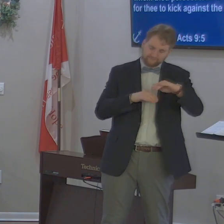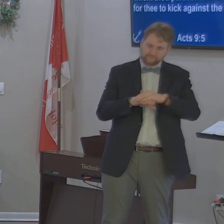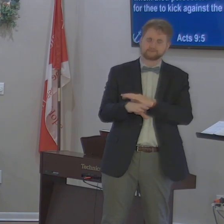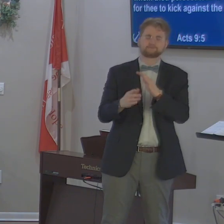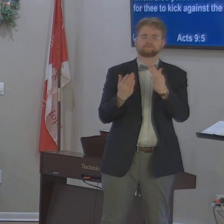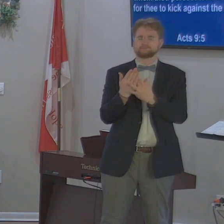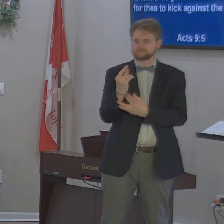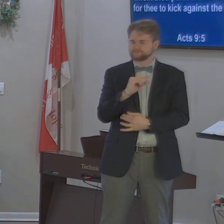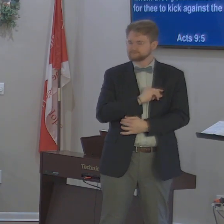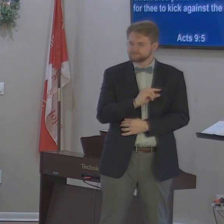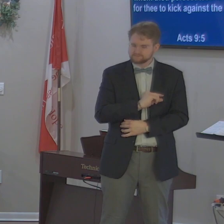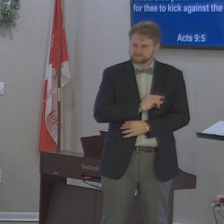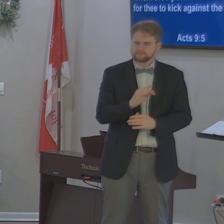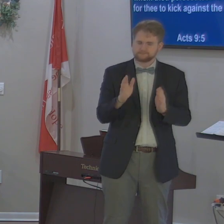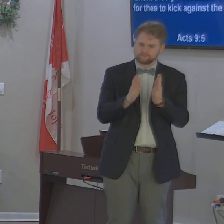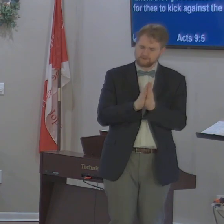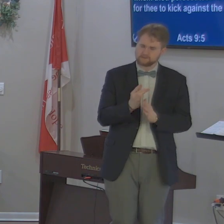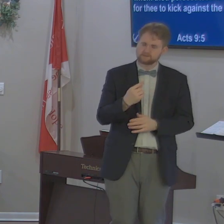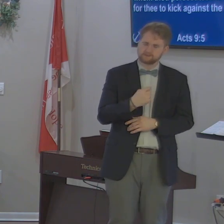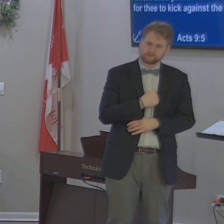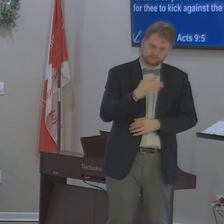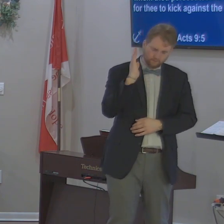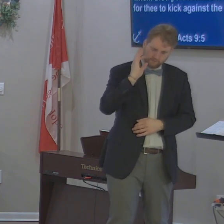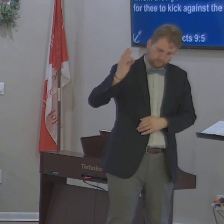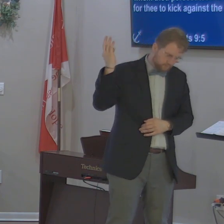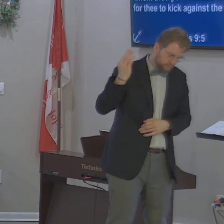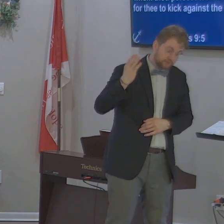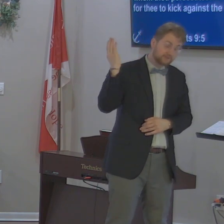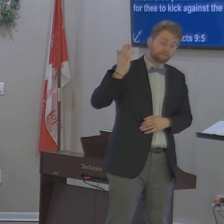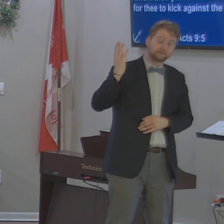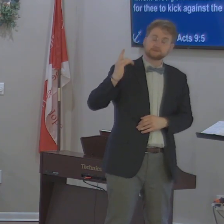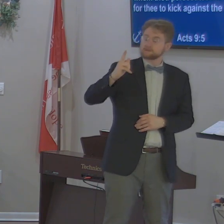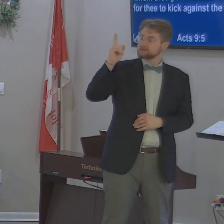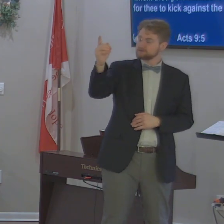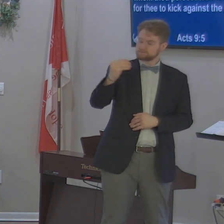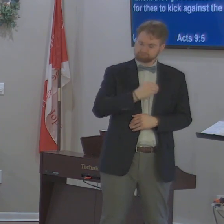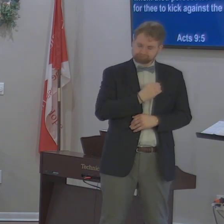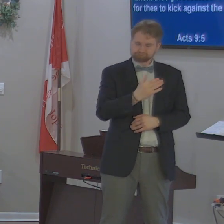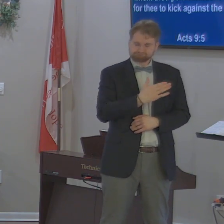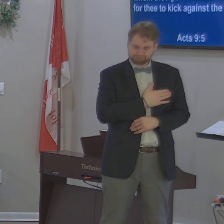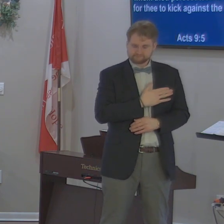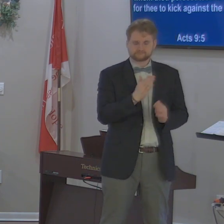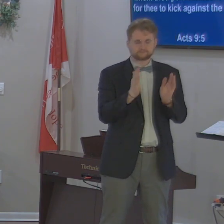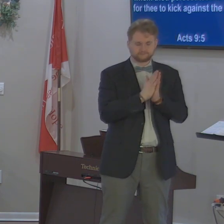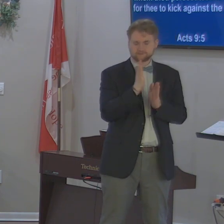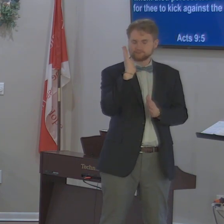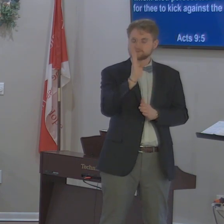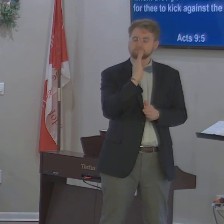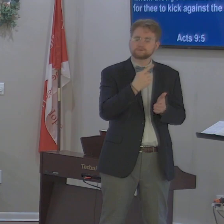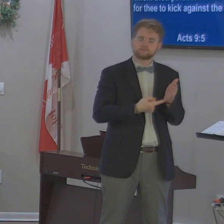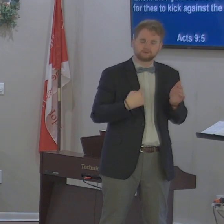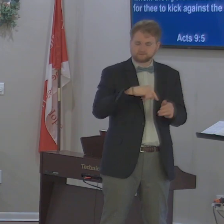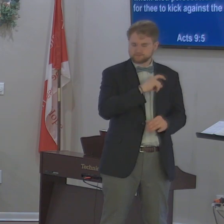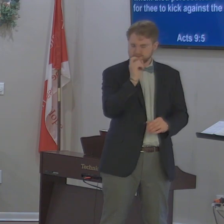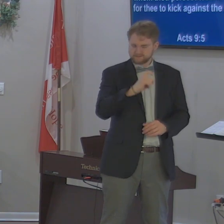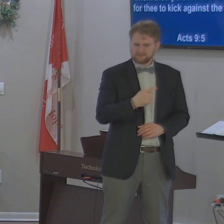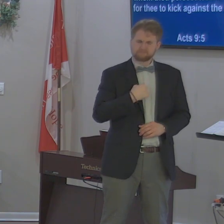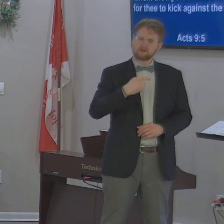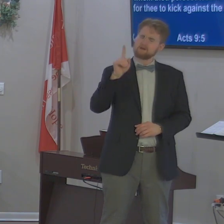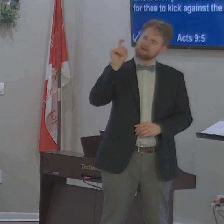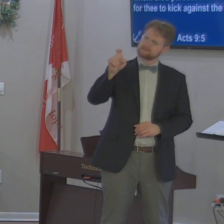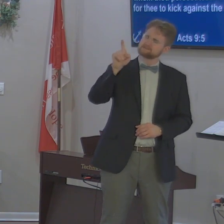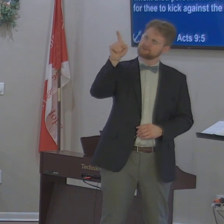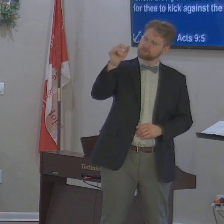you'd help me to preach this morning a message you've put on my heart, God. May it be what we need. I ask you if anybody's struggling